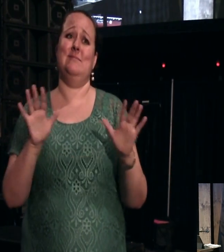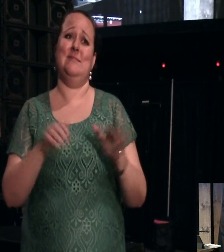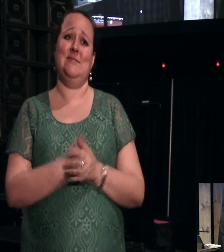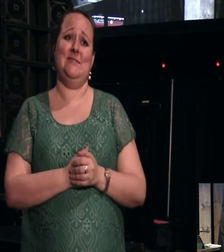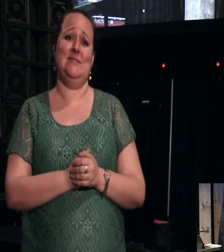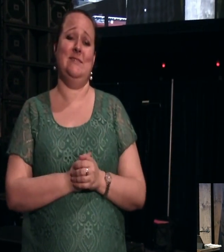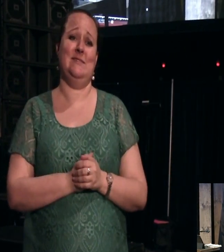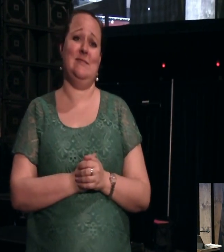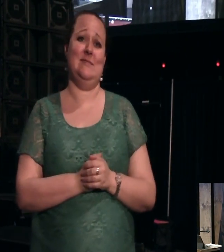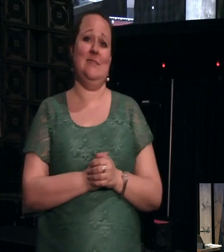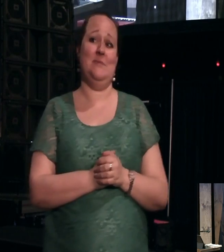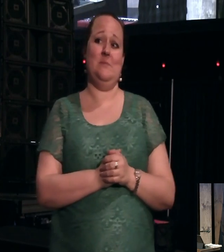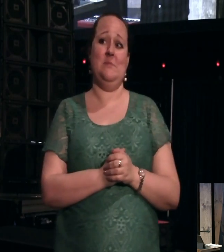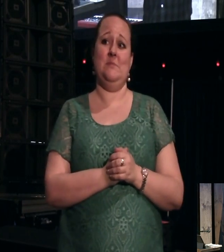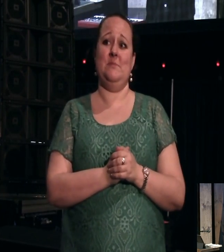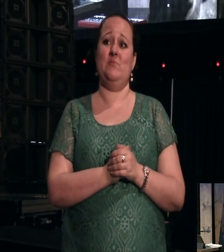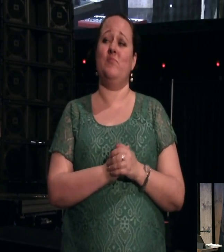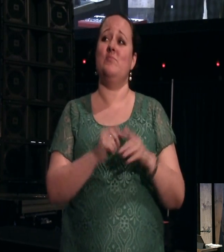Sorry, ladies.